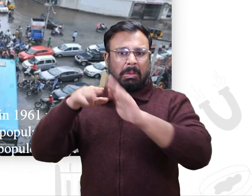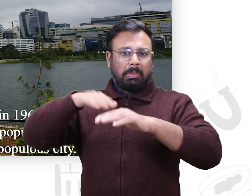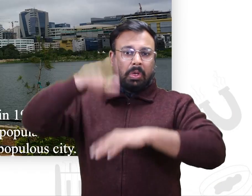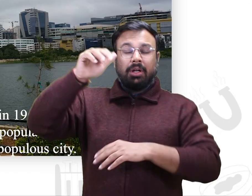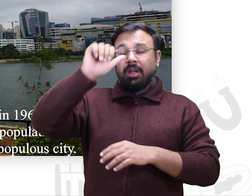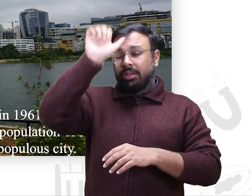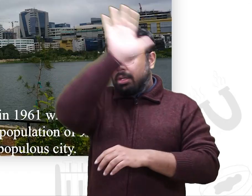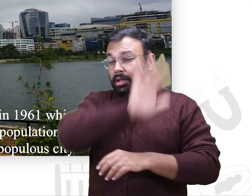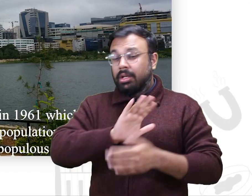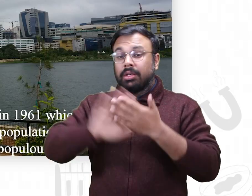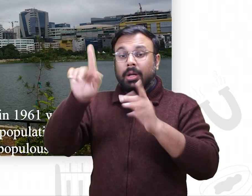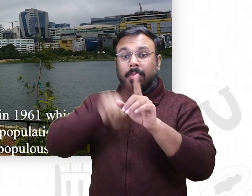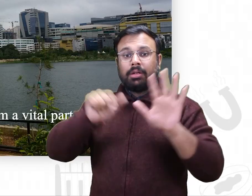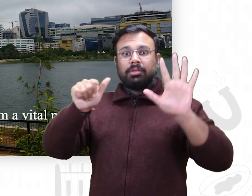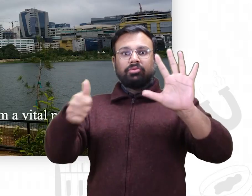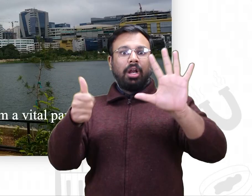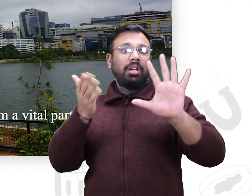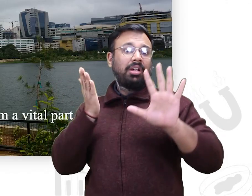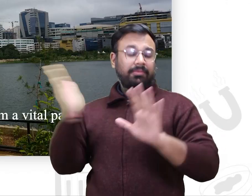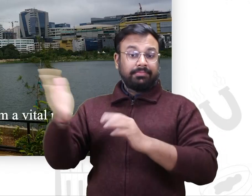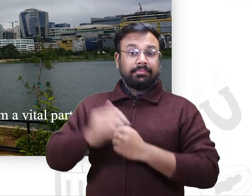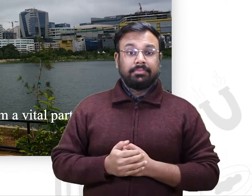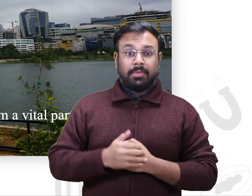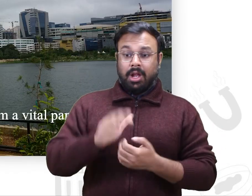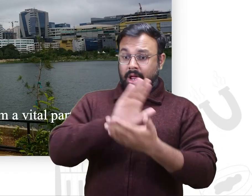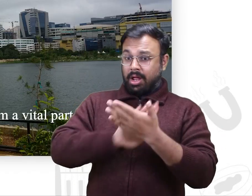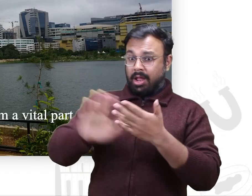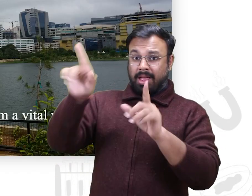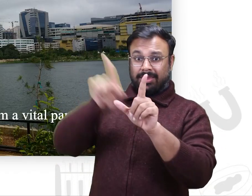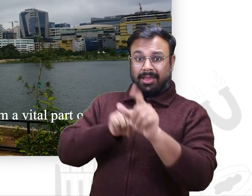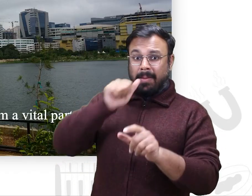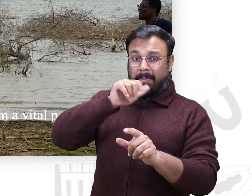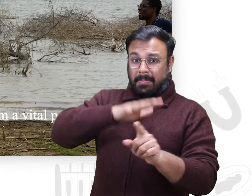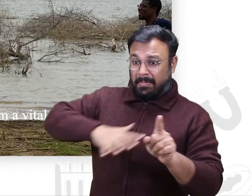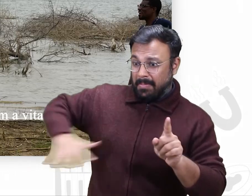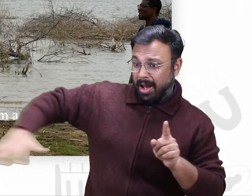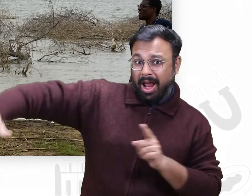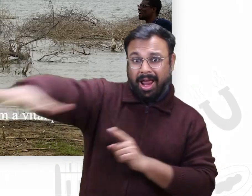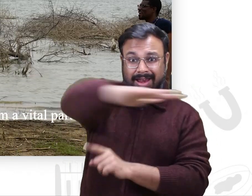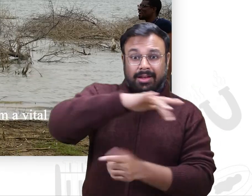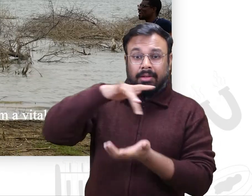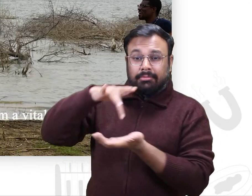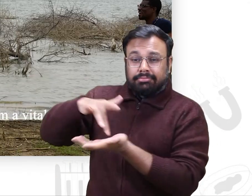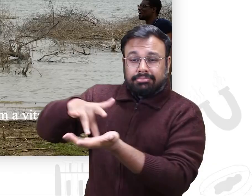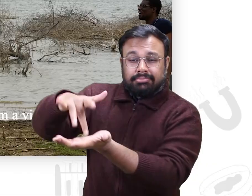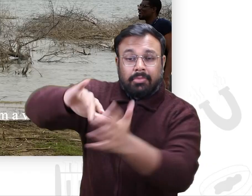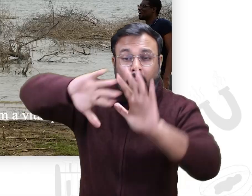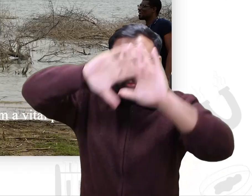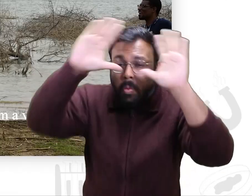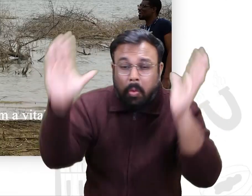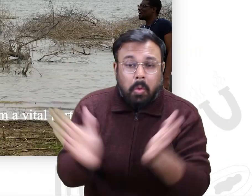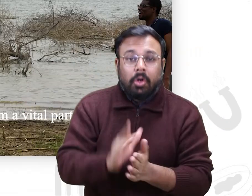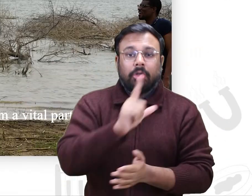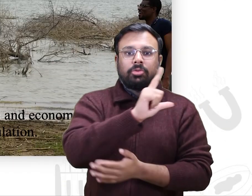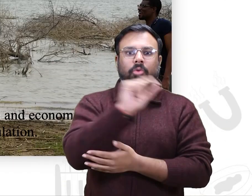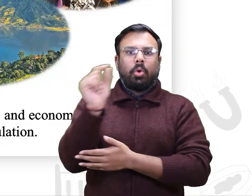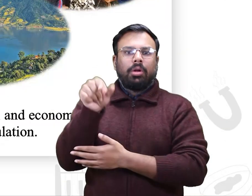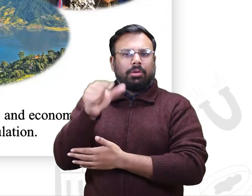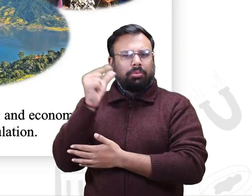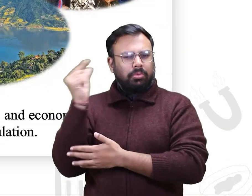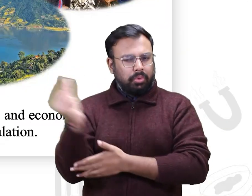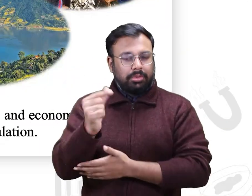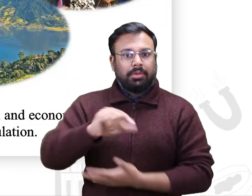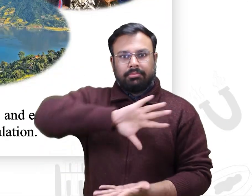most populous city. Hyderabad has hundreds of lakes that form a vital part of this urban ecosystem. The lakes